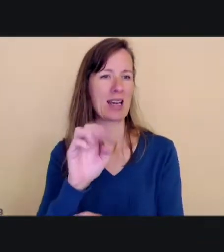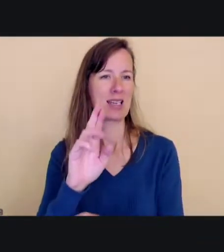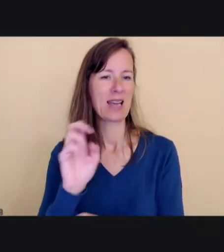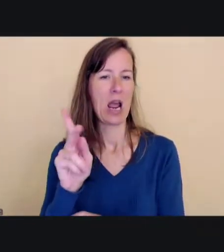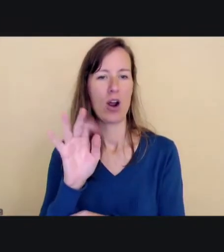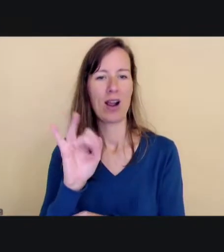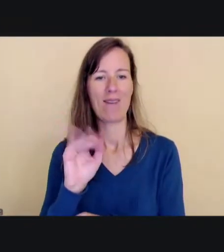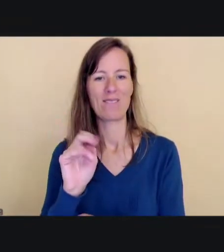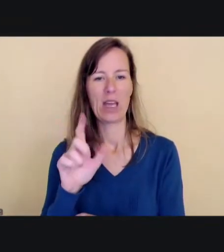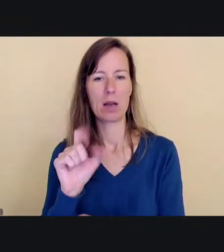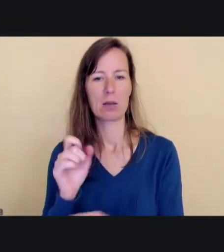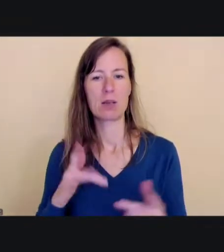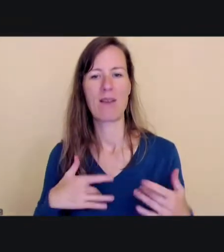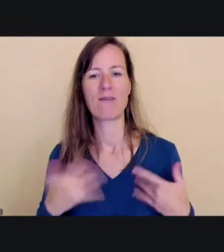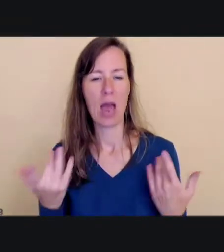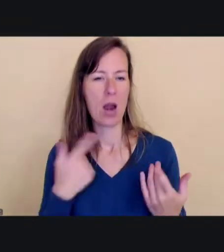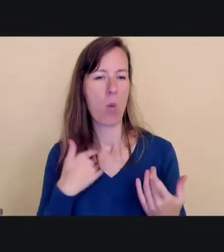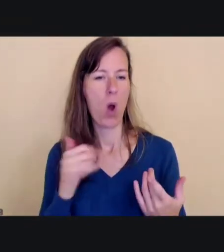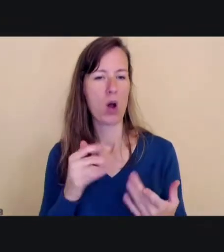Anyone else?